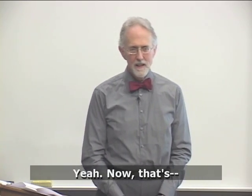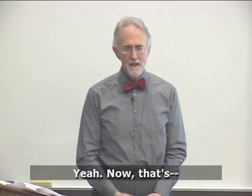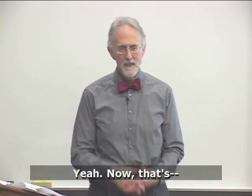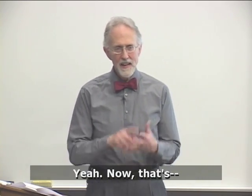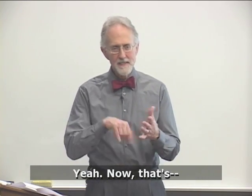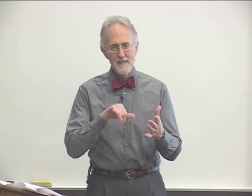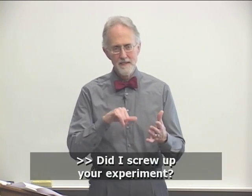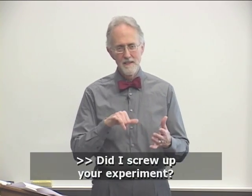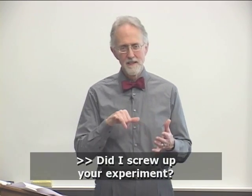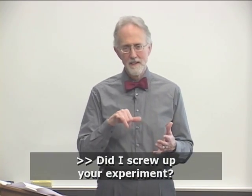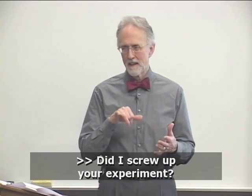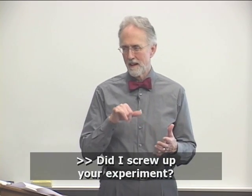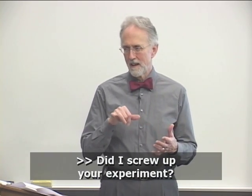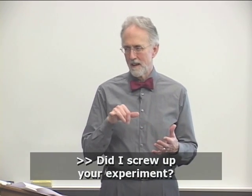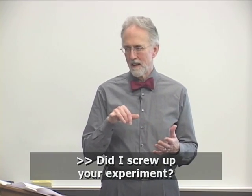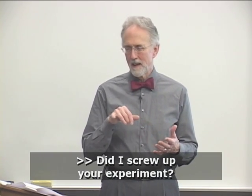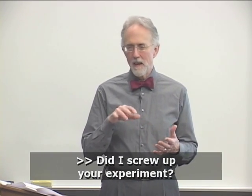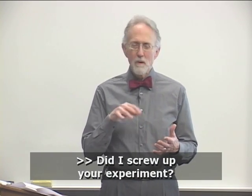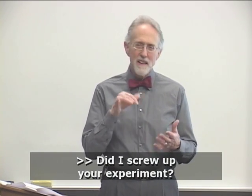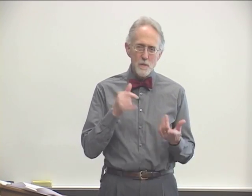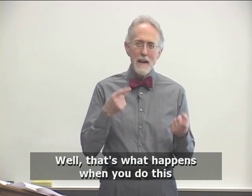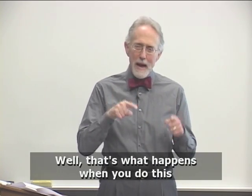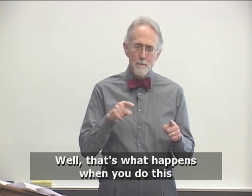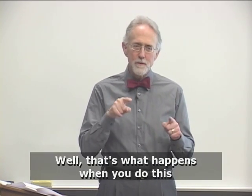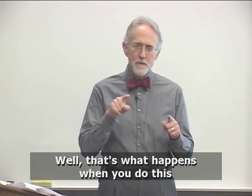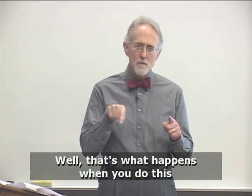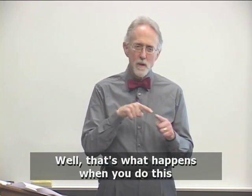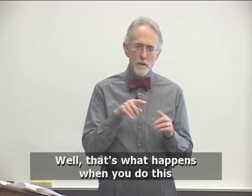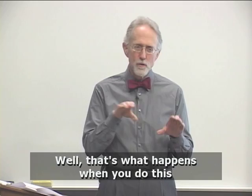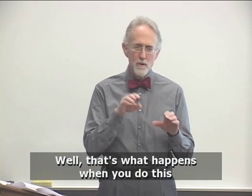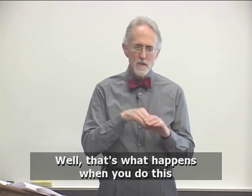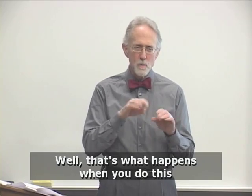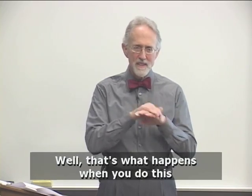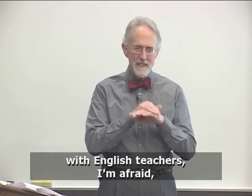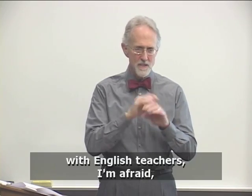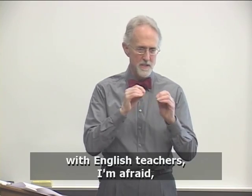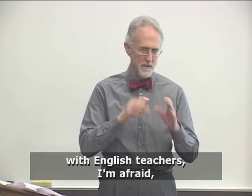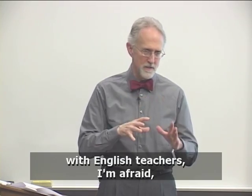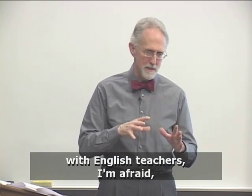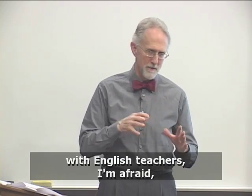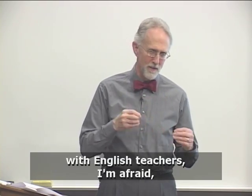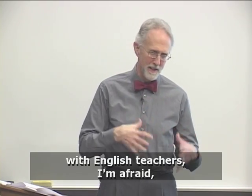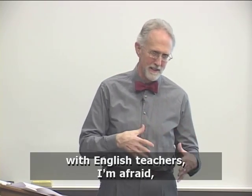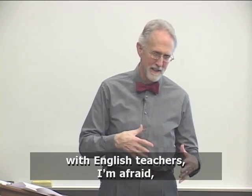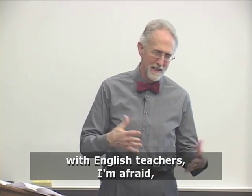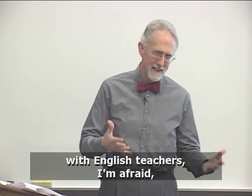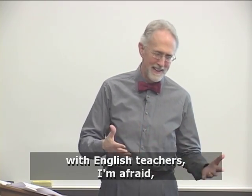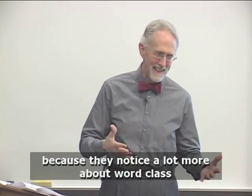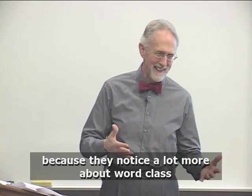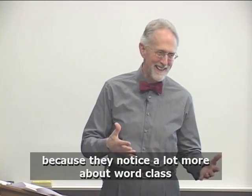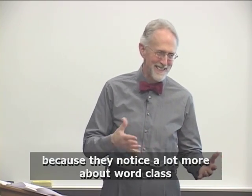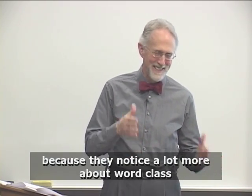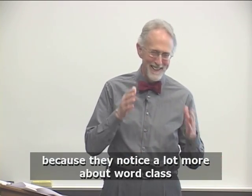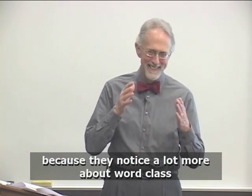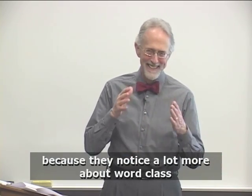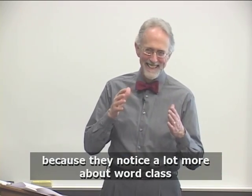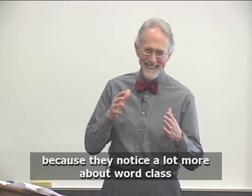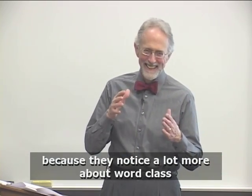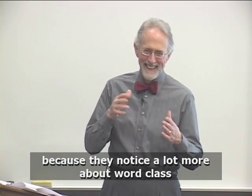Well, that's... Do I screw up your experiment? Well, that's what happens when you do this with English teachers, I'm afraid. Because